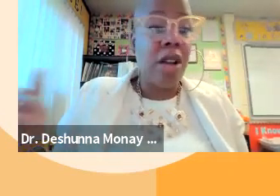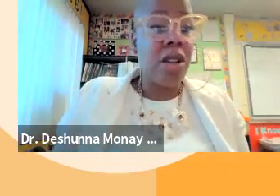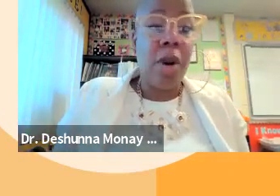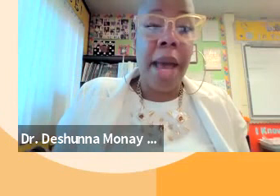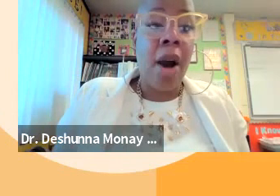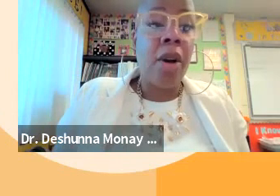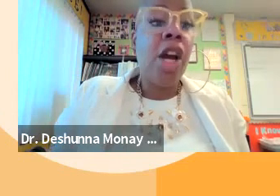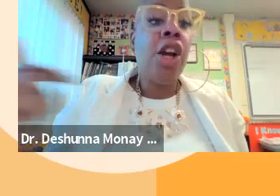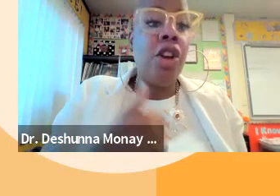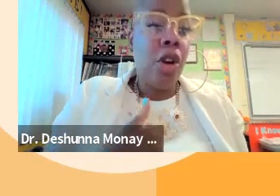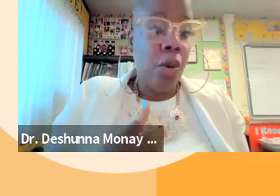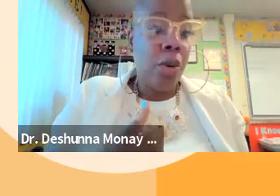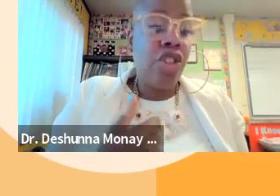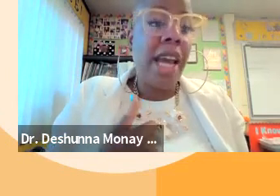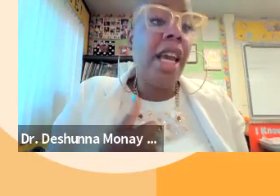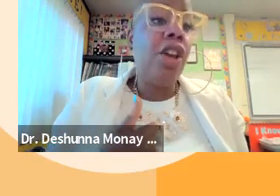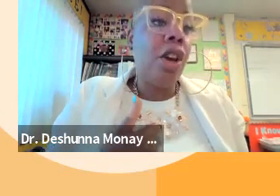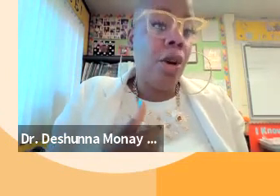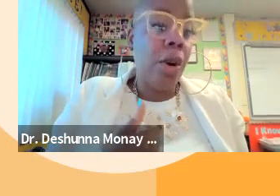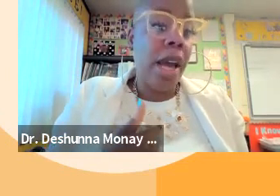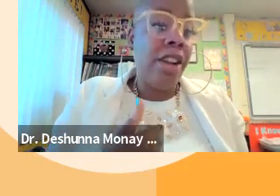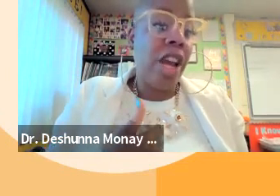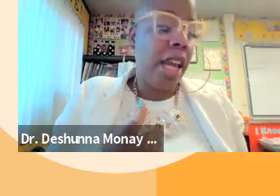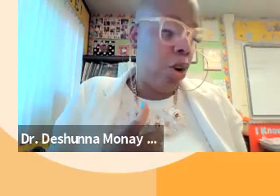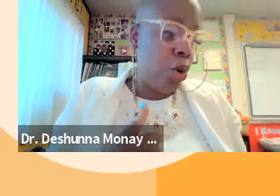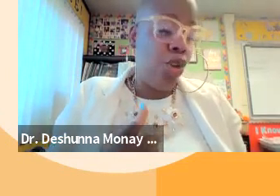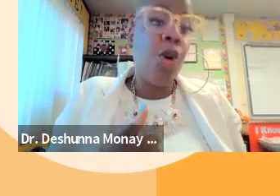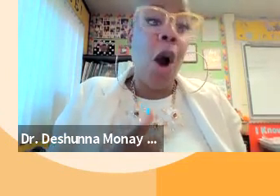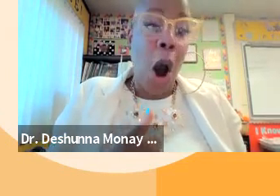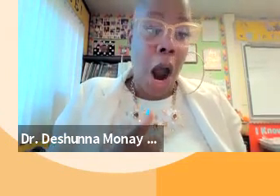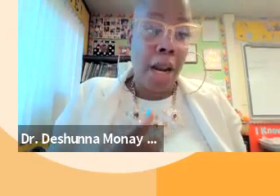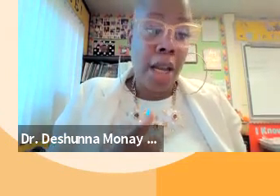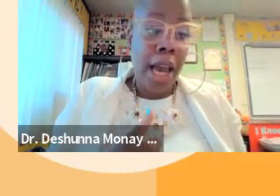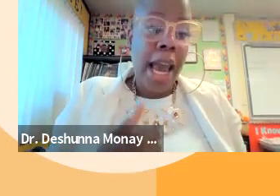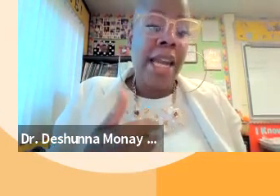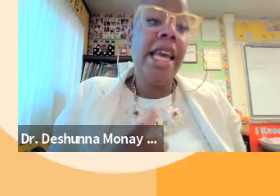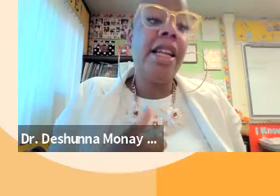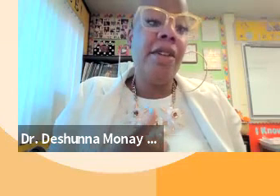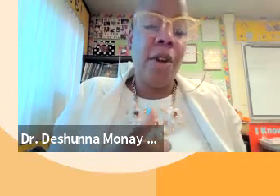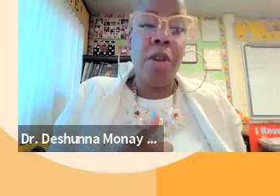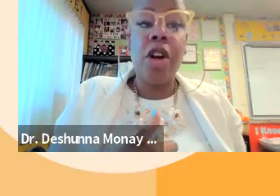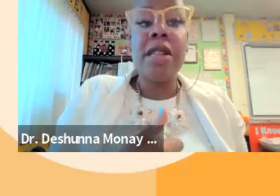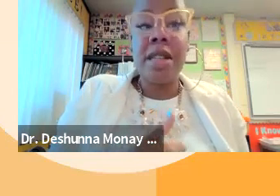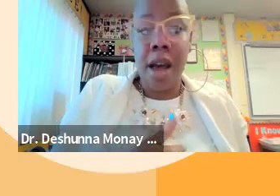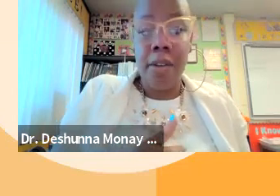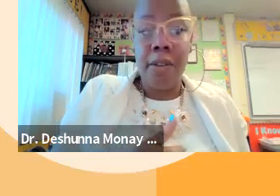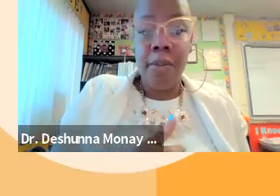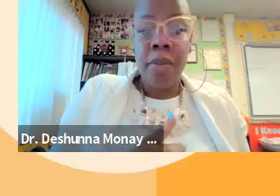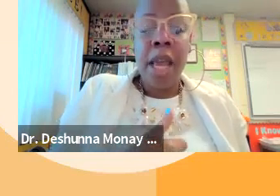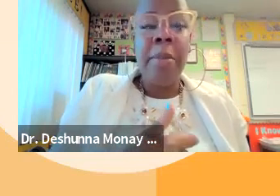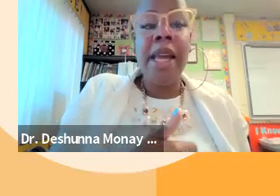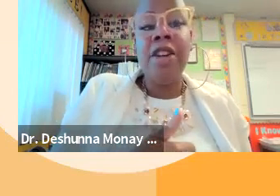It's also about you checking you and checking who you are and healing from your